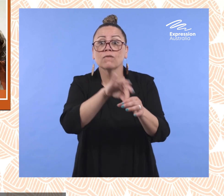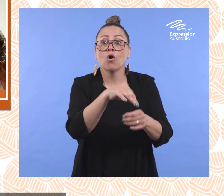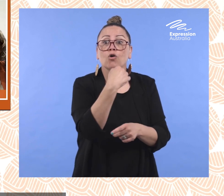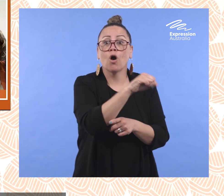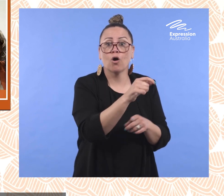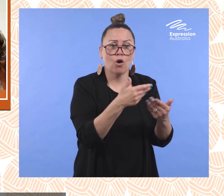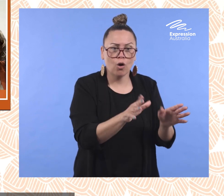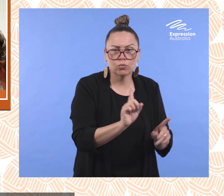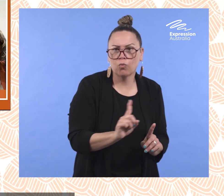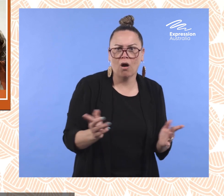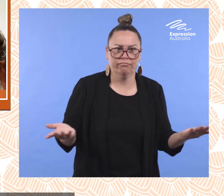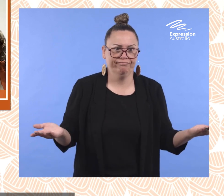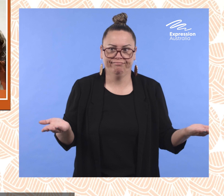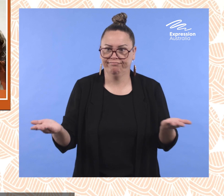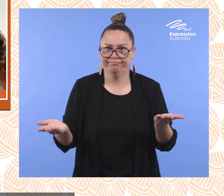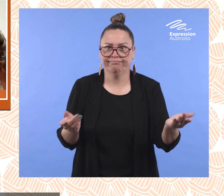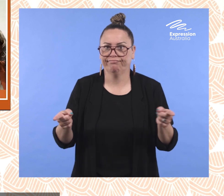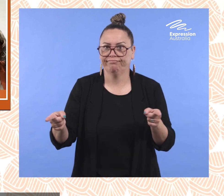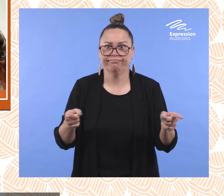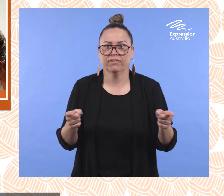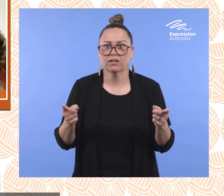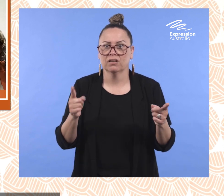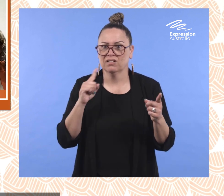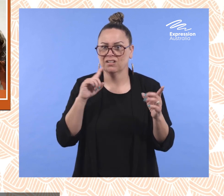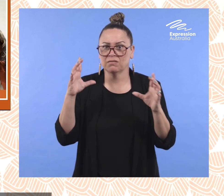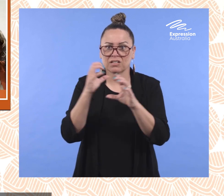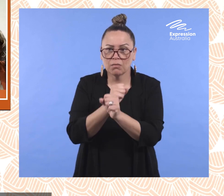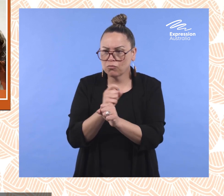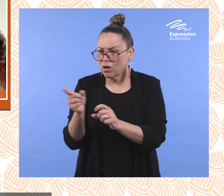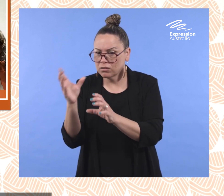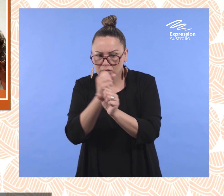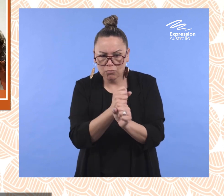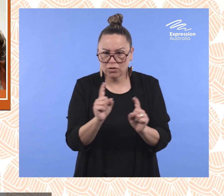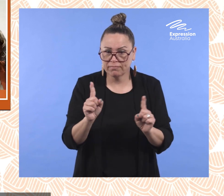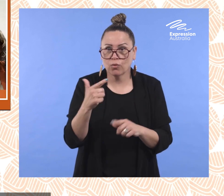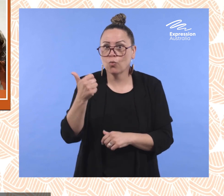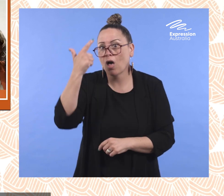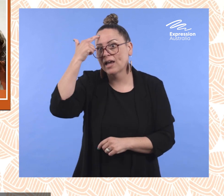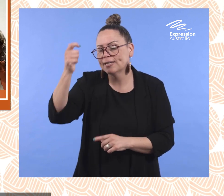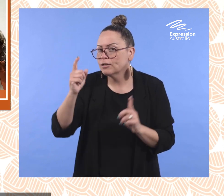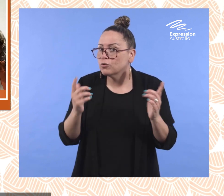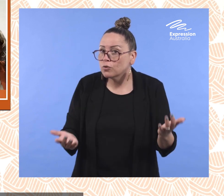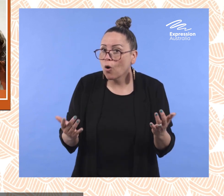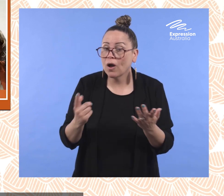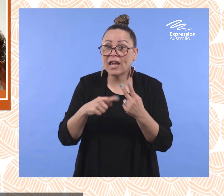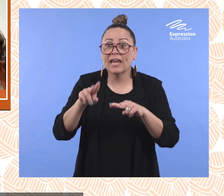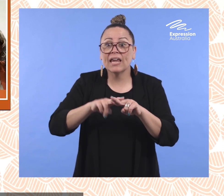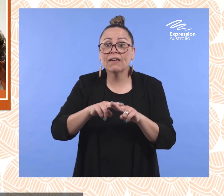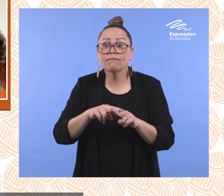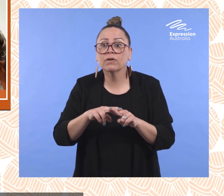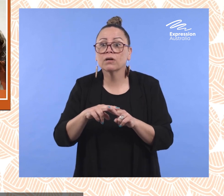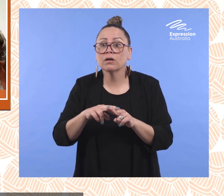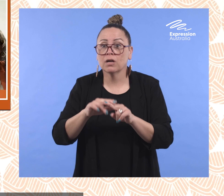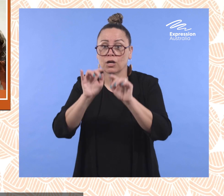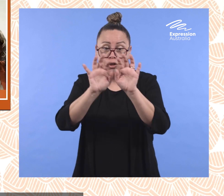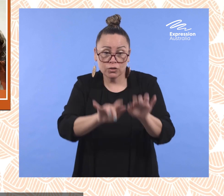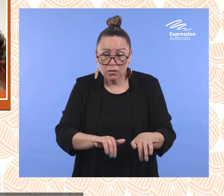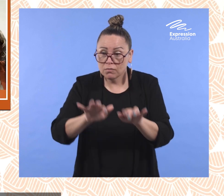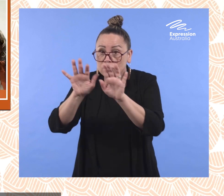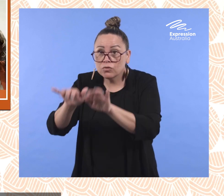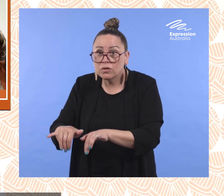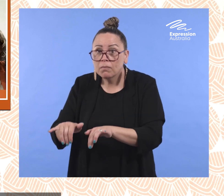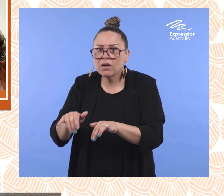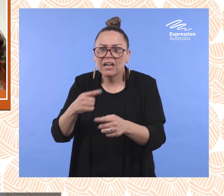I haven't seen a summary. No, I haven't seen a summary, but that's a really good suggestion. And that's good if somebody came up with a little sort